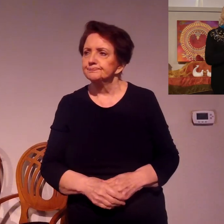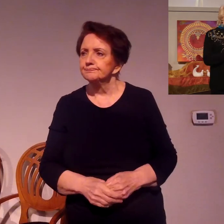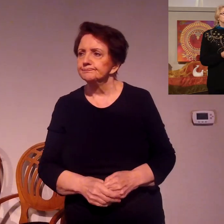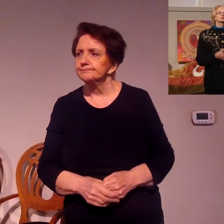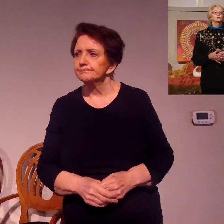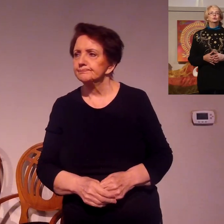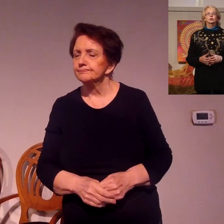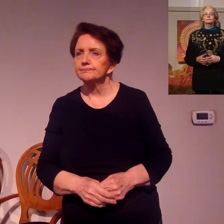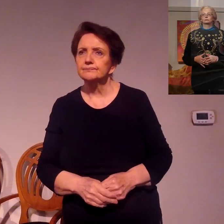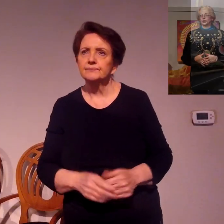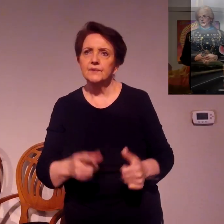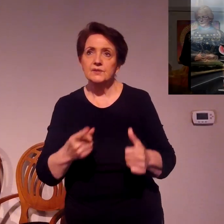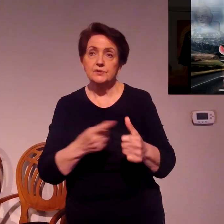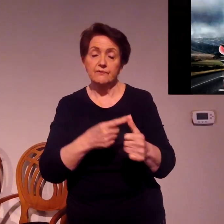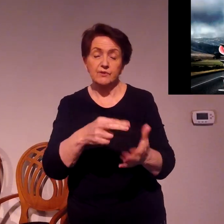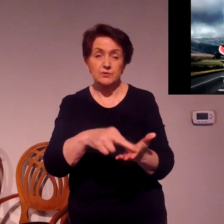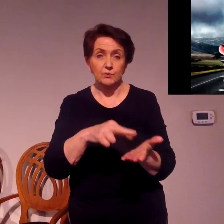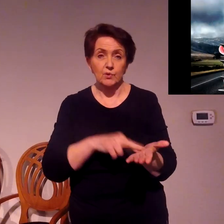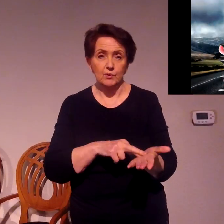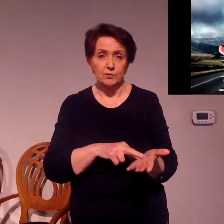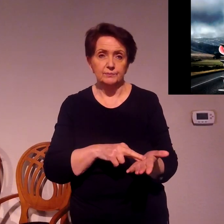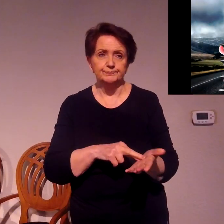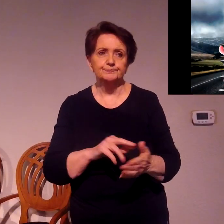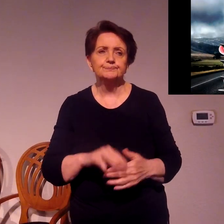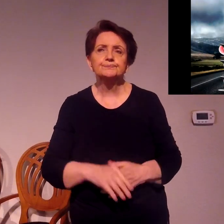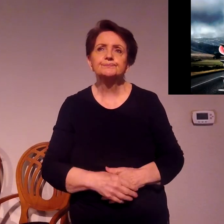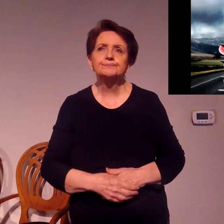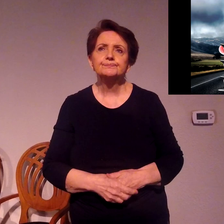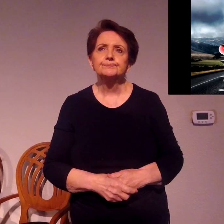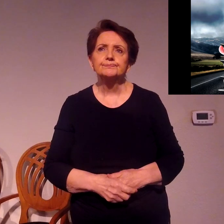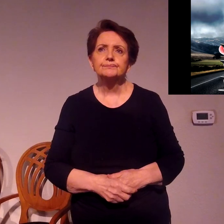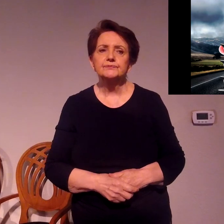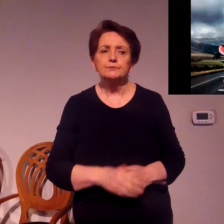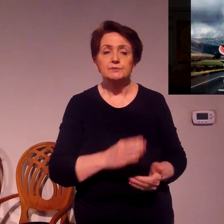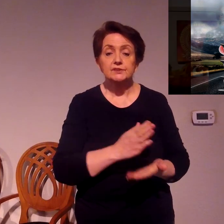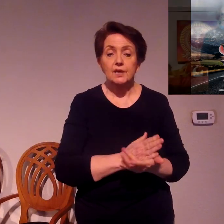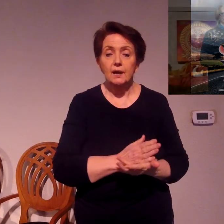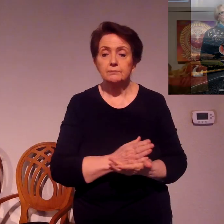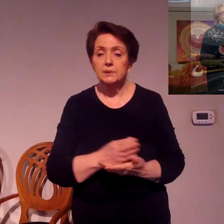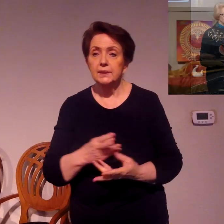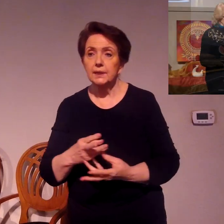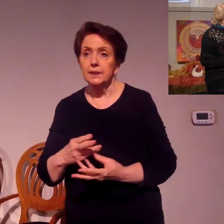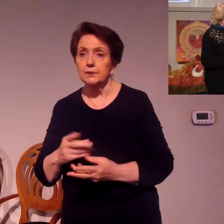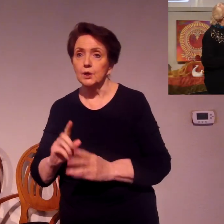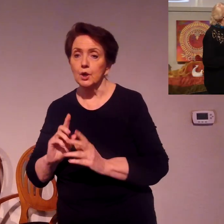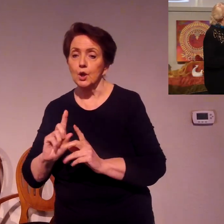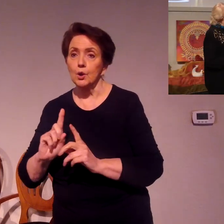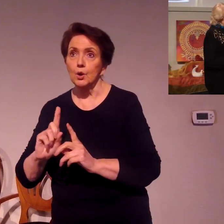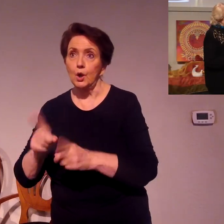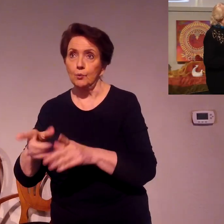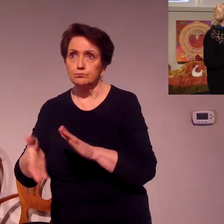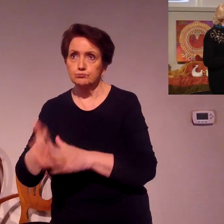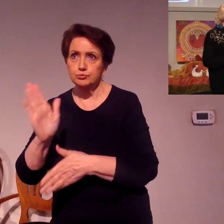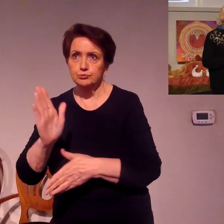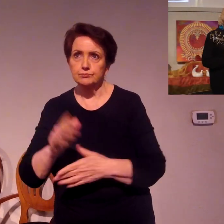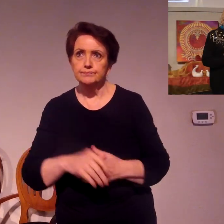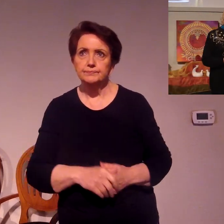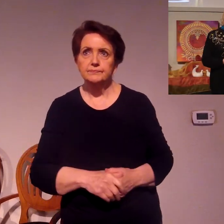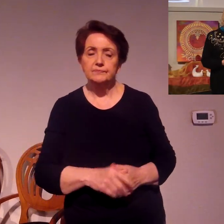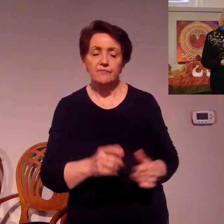So the first rule of the road, we're going to have some stop and some goes. All right. So the first rule of the road is a